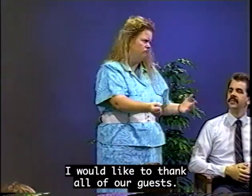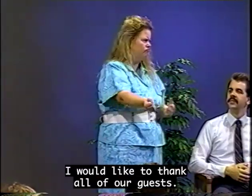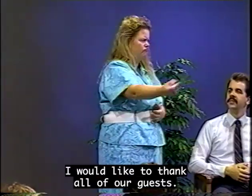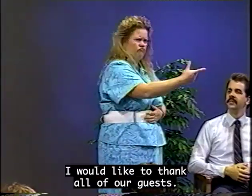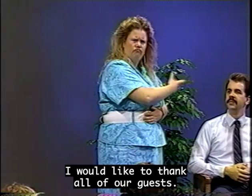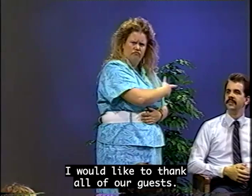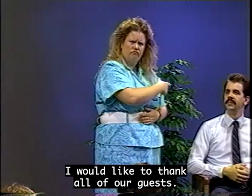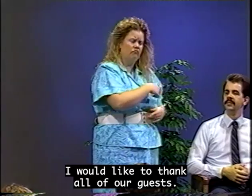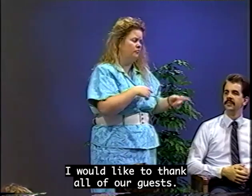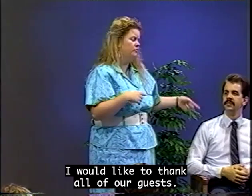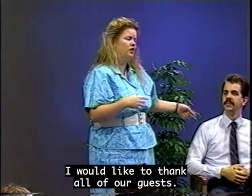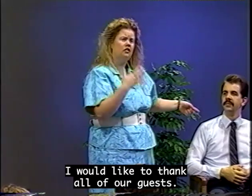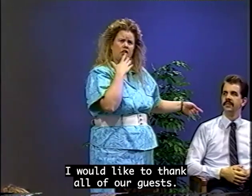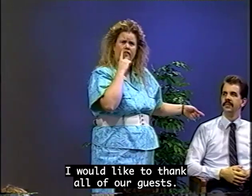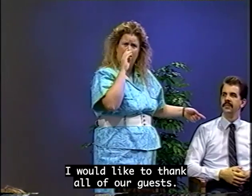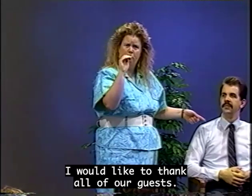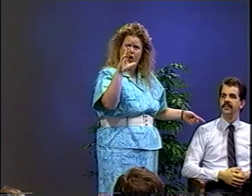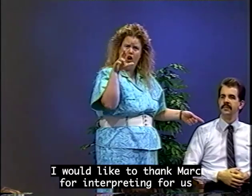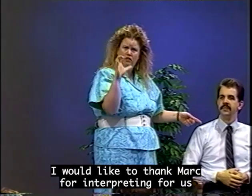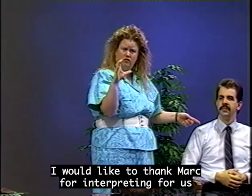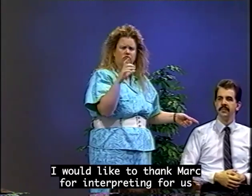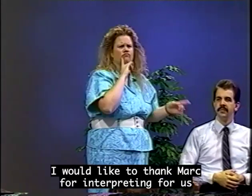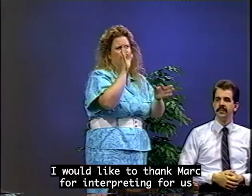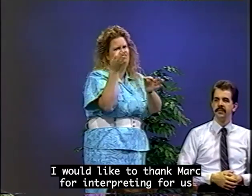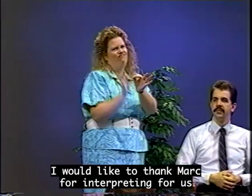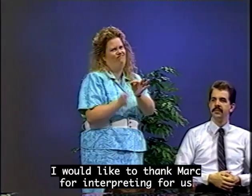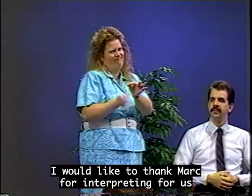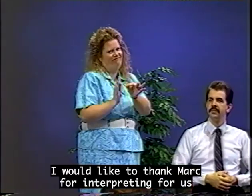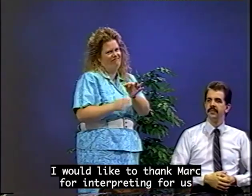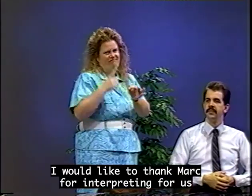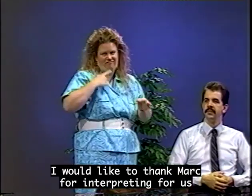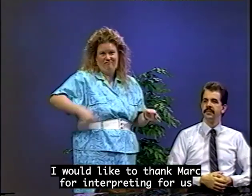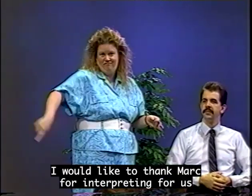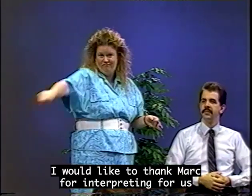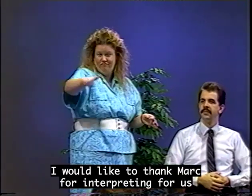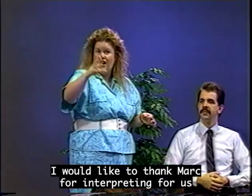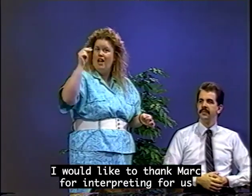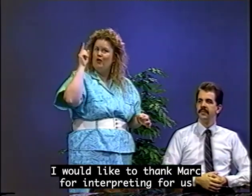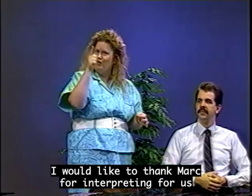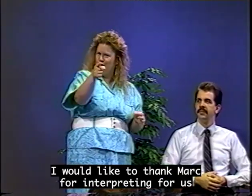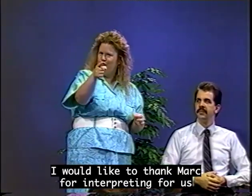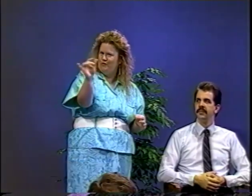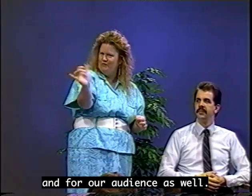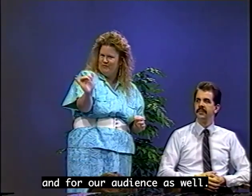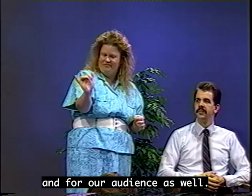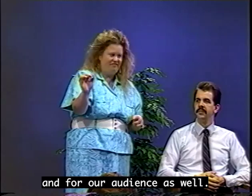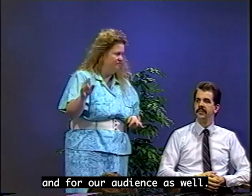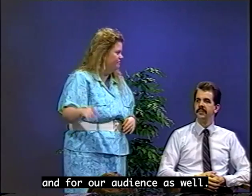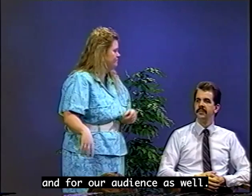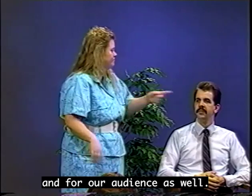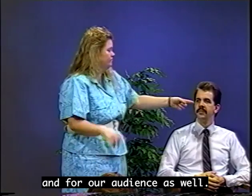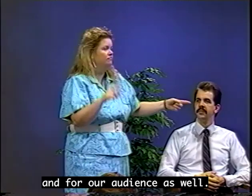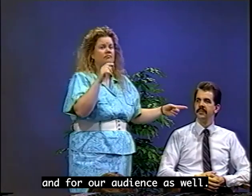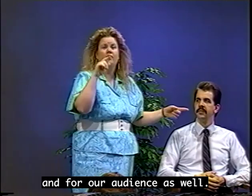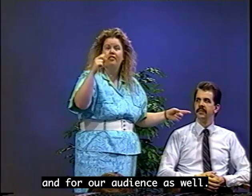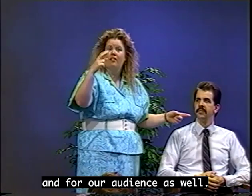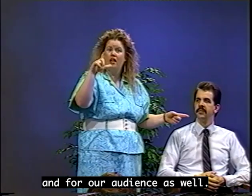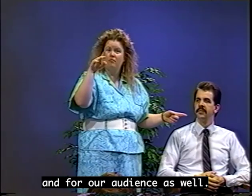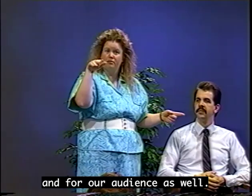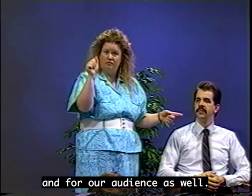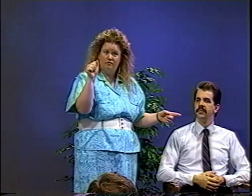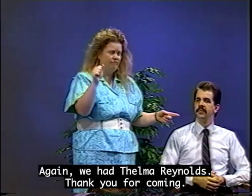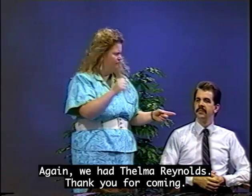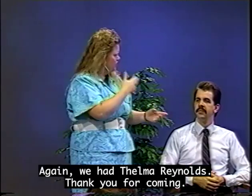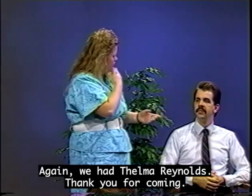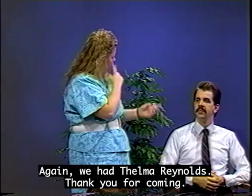I would like to thank all of our guests. I would like to thank Marc for interpreting for us and for our audience